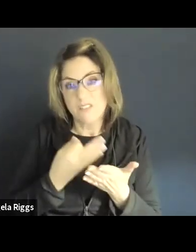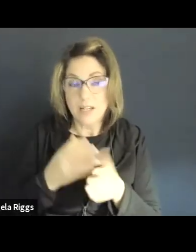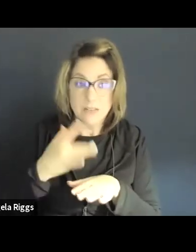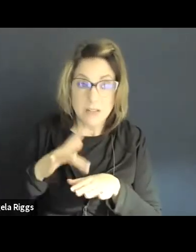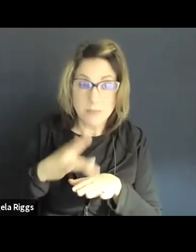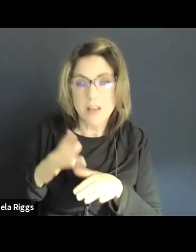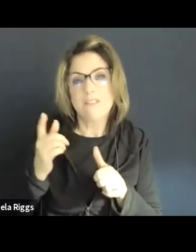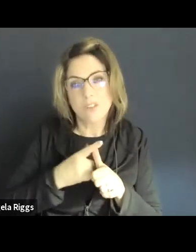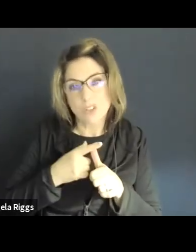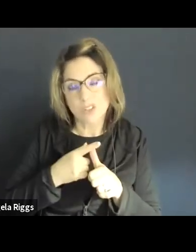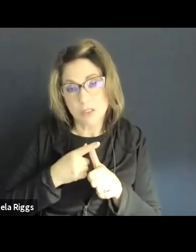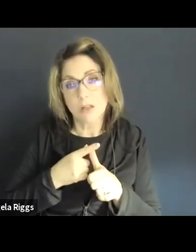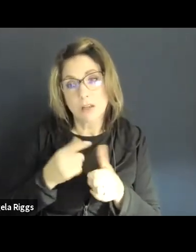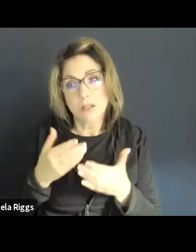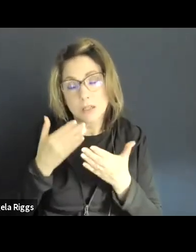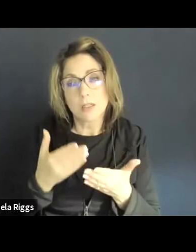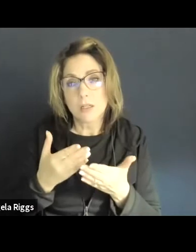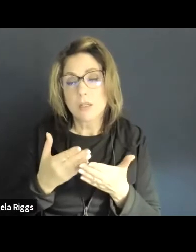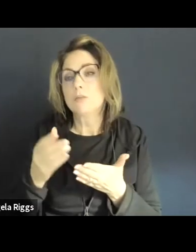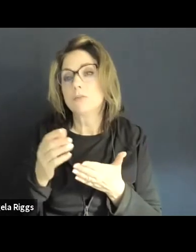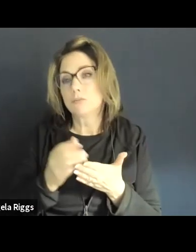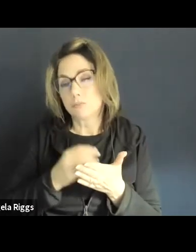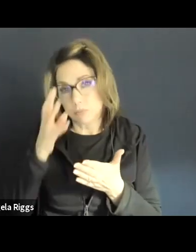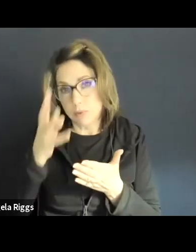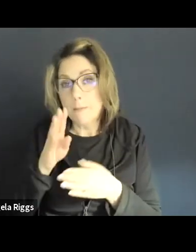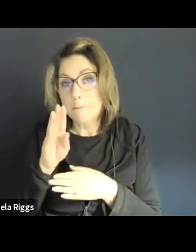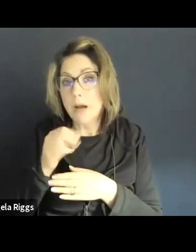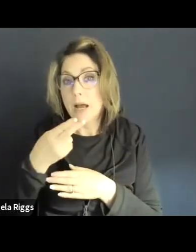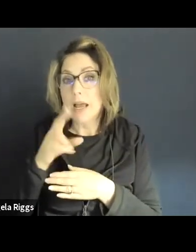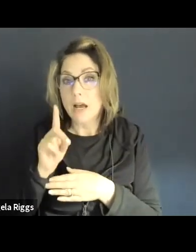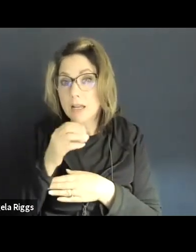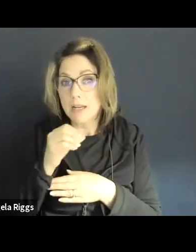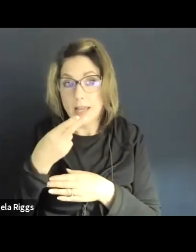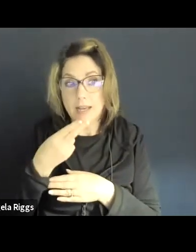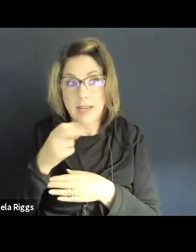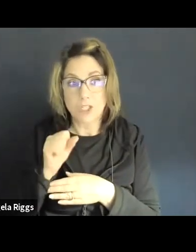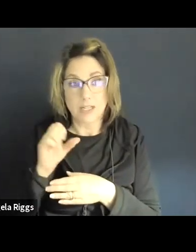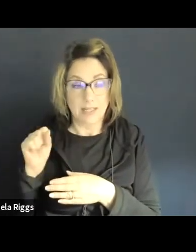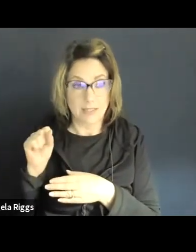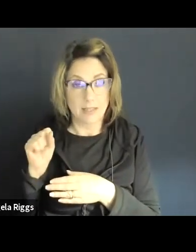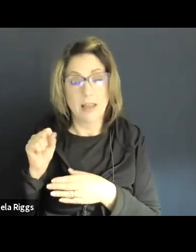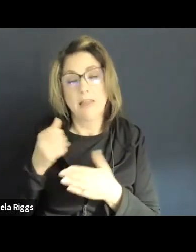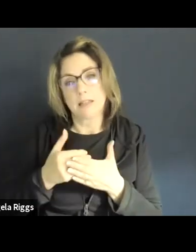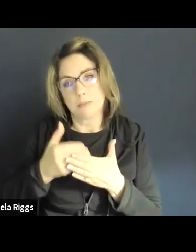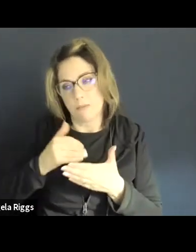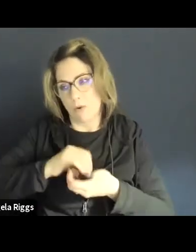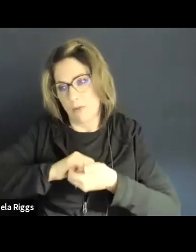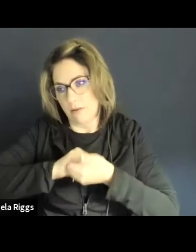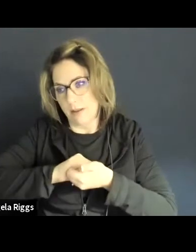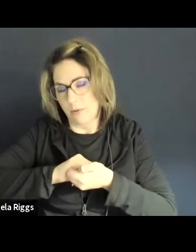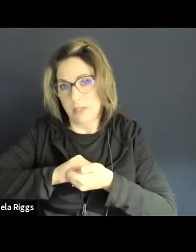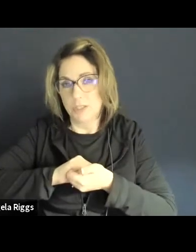was jointly drafted by HUD and HHS, and this was a forerunner of the collaboration that's now